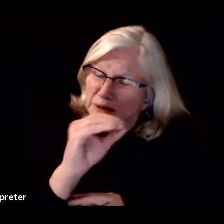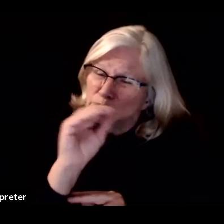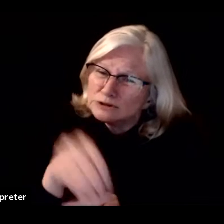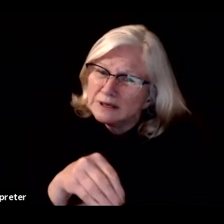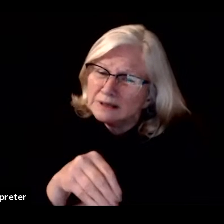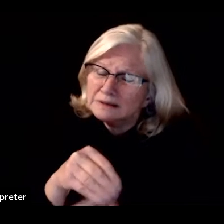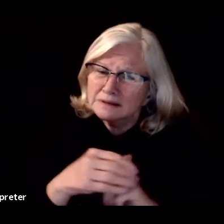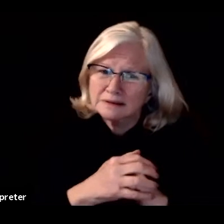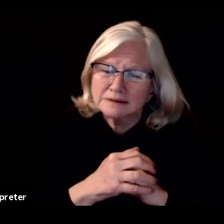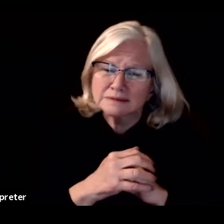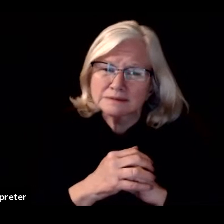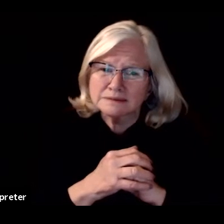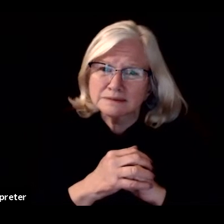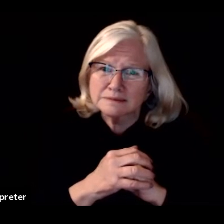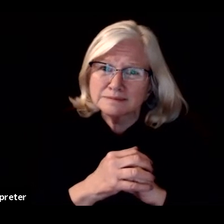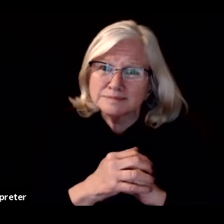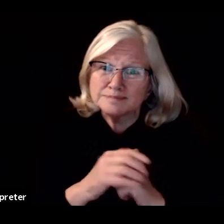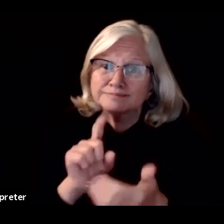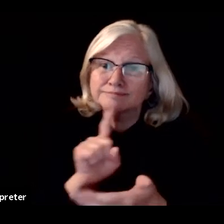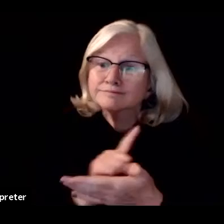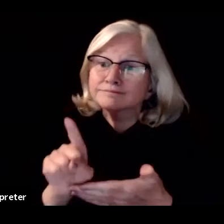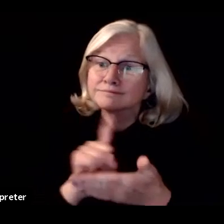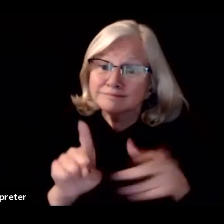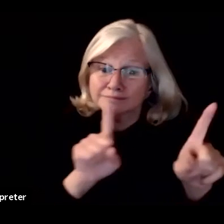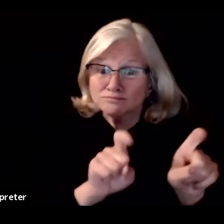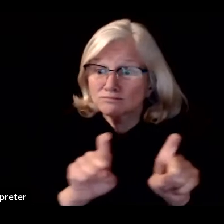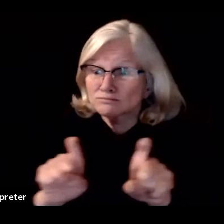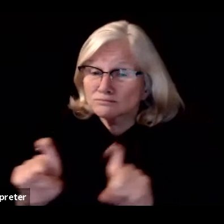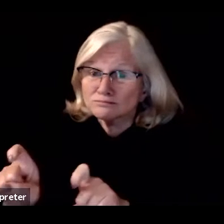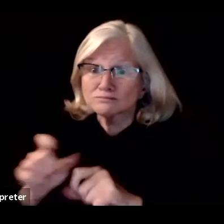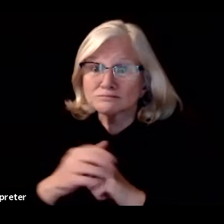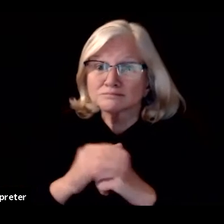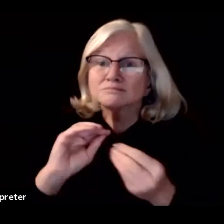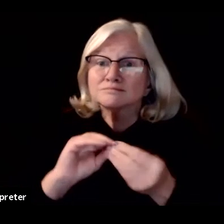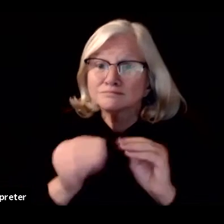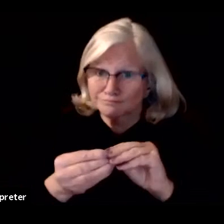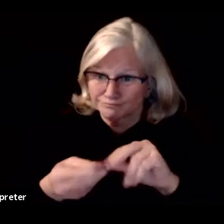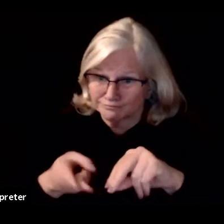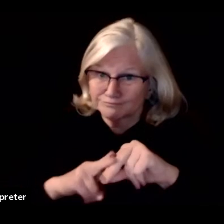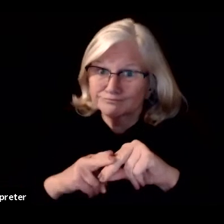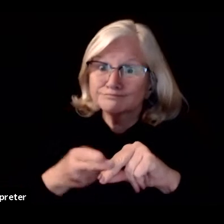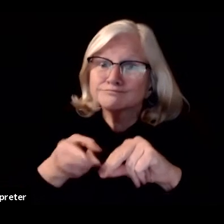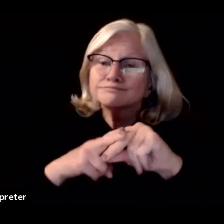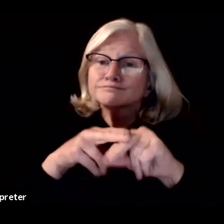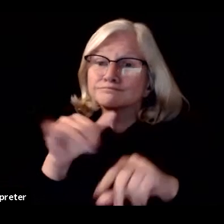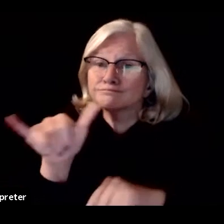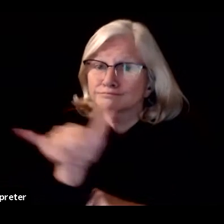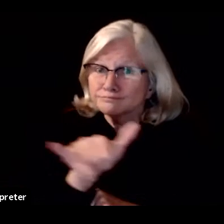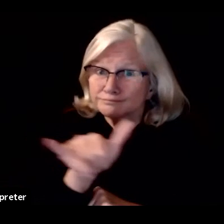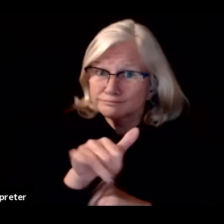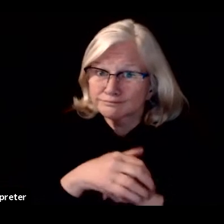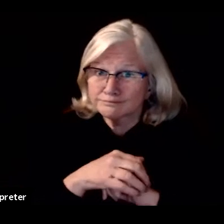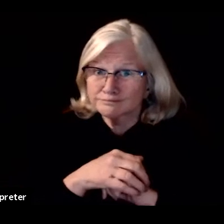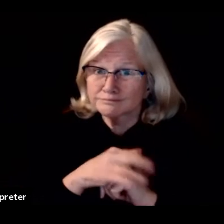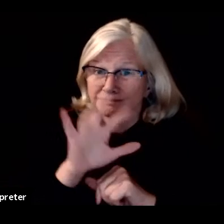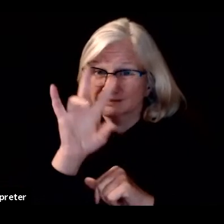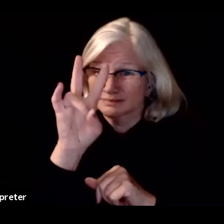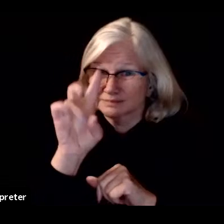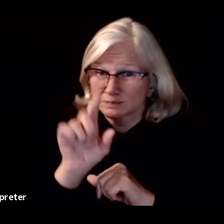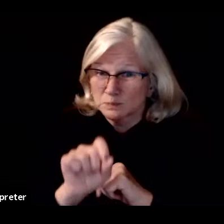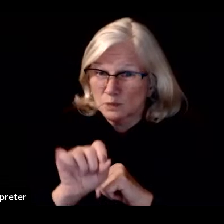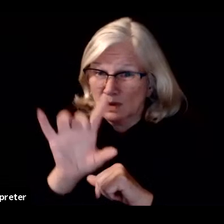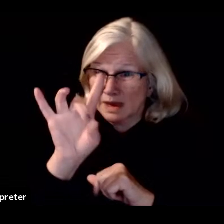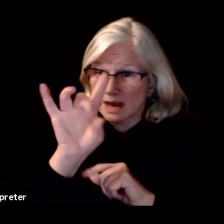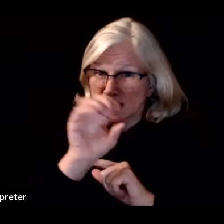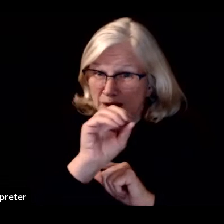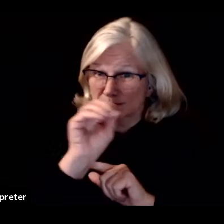in testing does continue to go up as well. We had 7.8% more total tests last week than the week